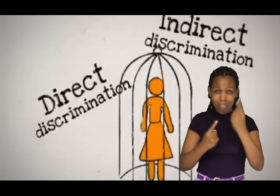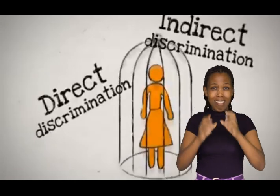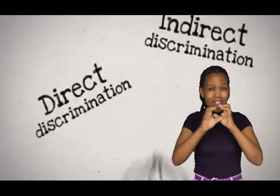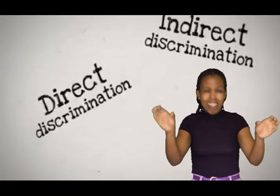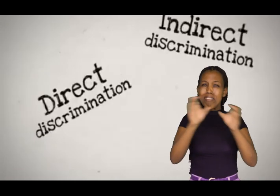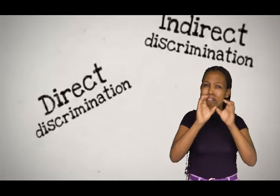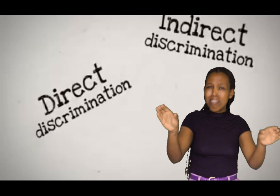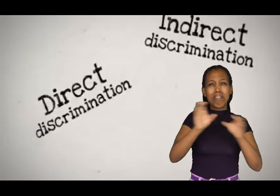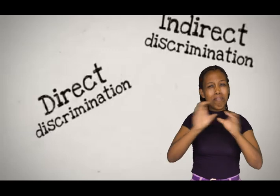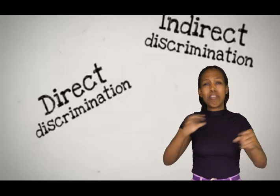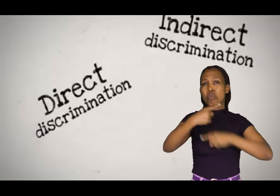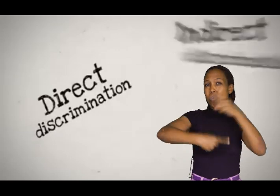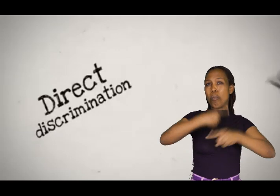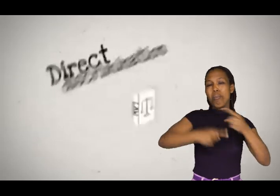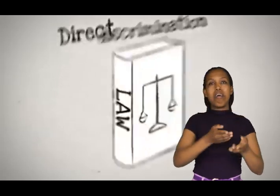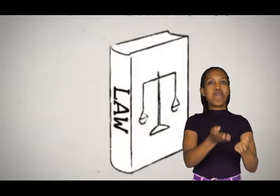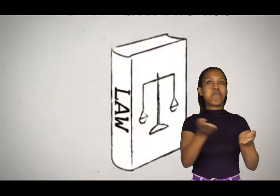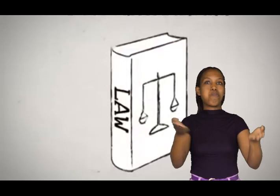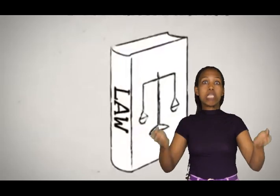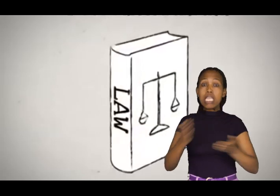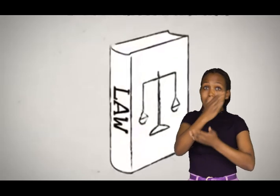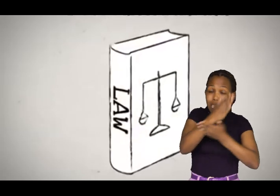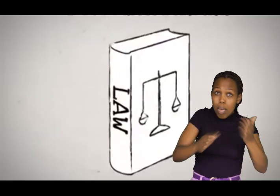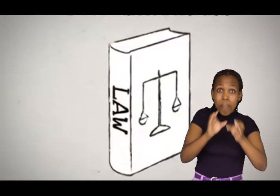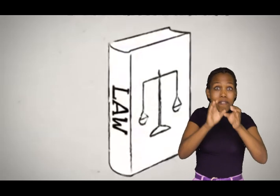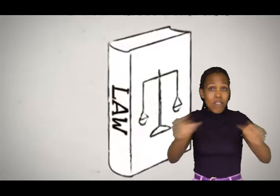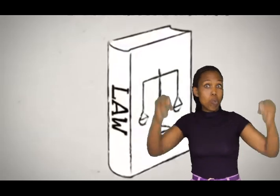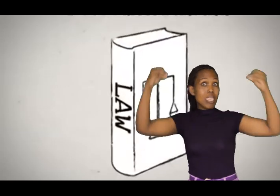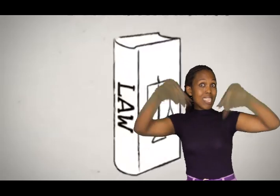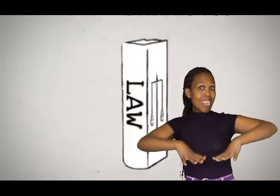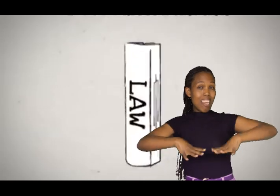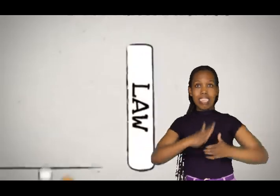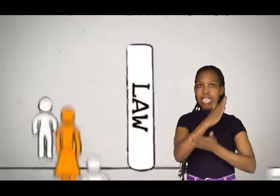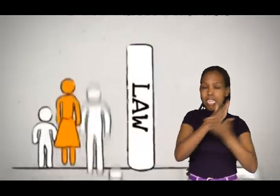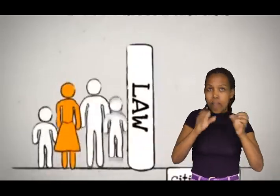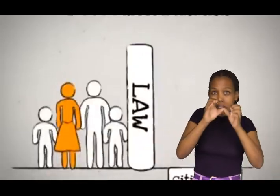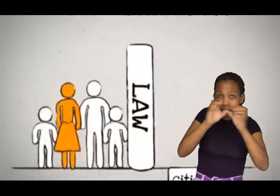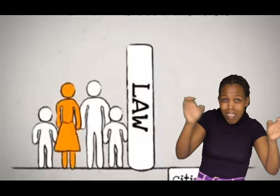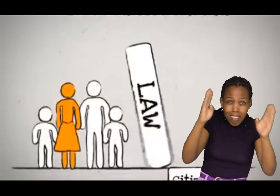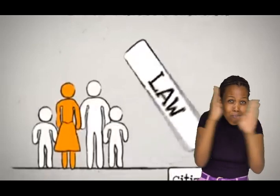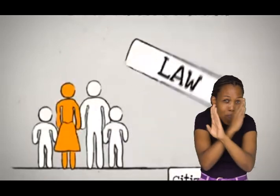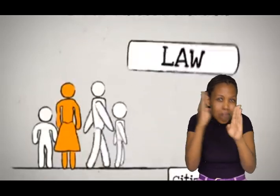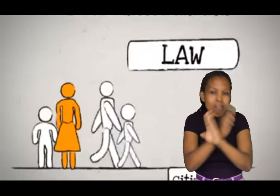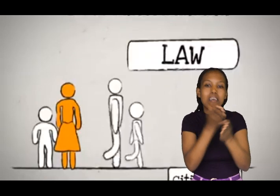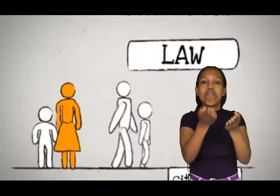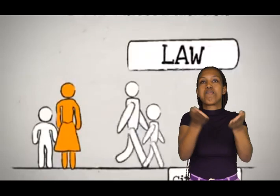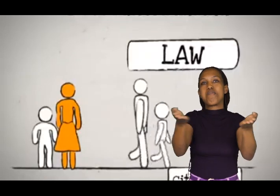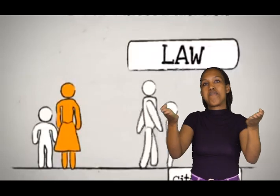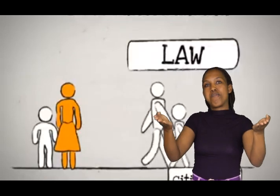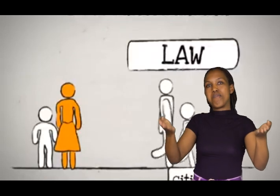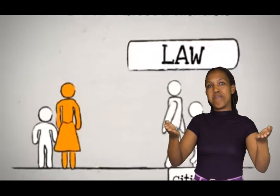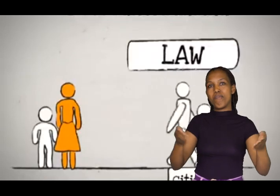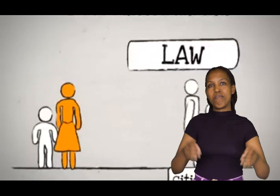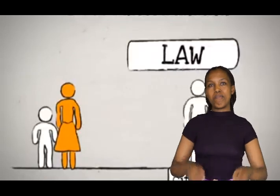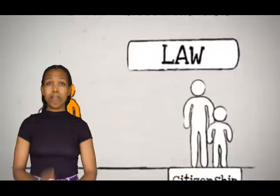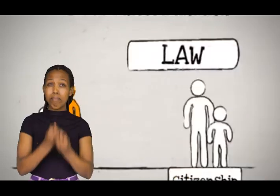This means that they have given their commitment to respect, protect, promote, and fulfill the rights of women in their